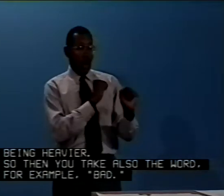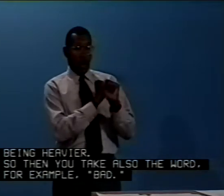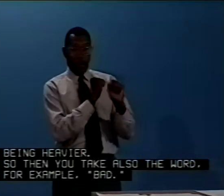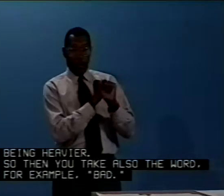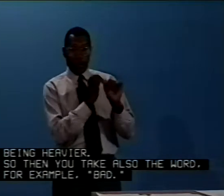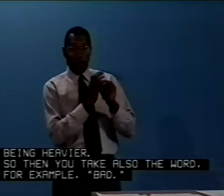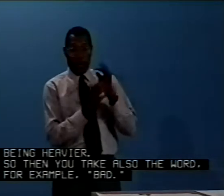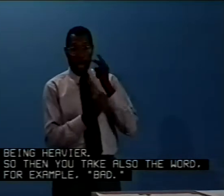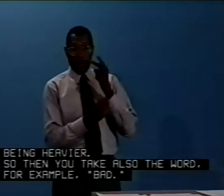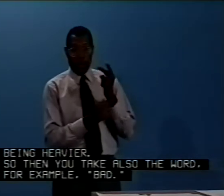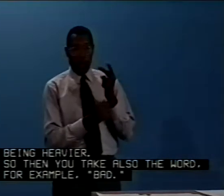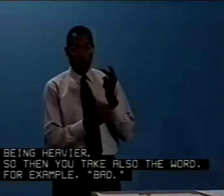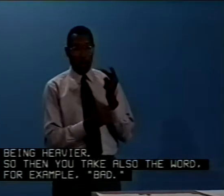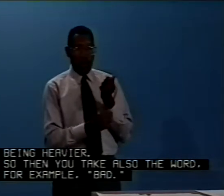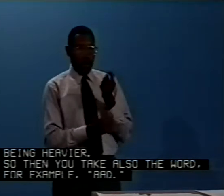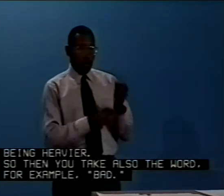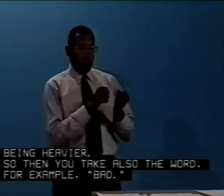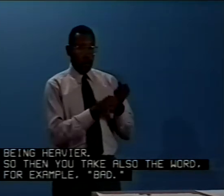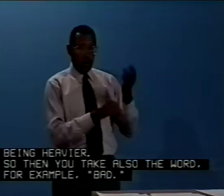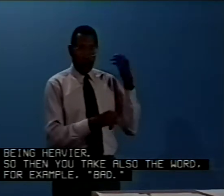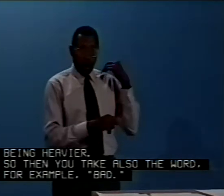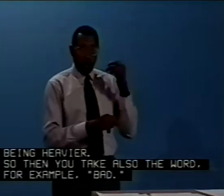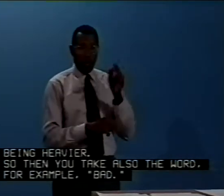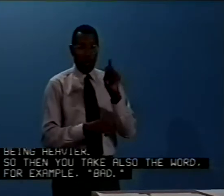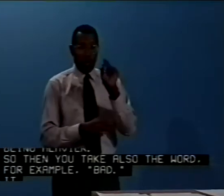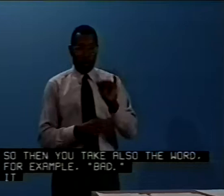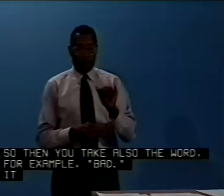It reminded me of a commercial I saw a few years ago,